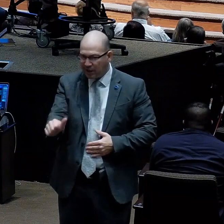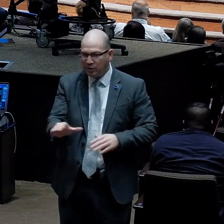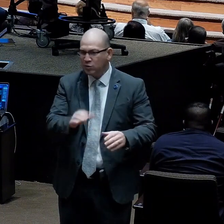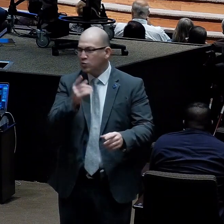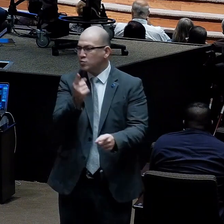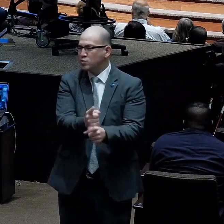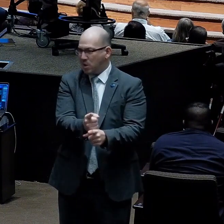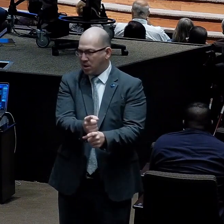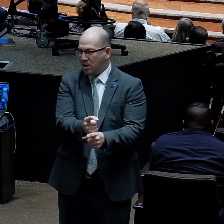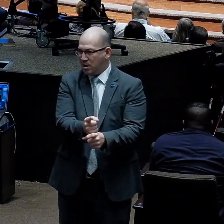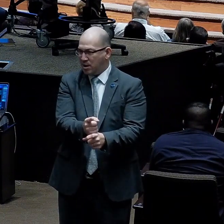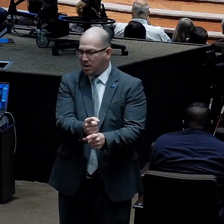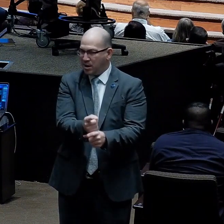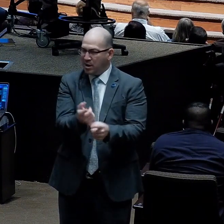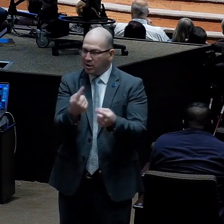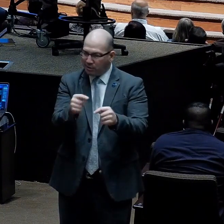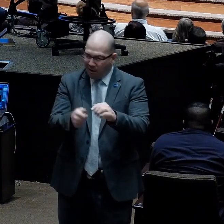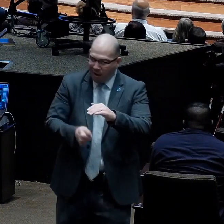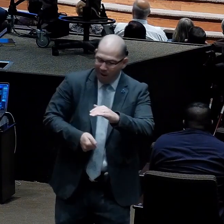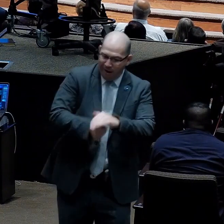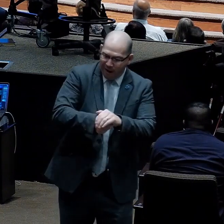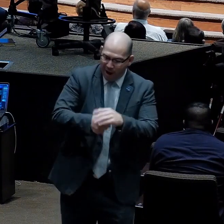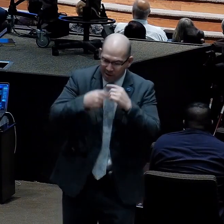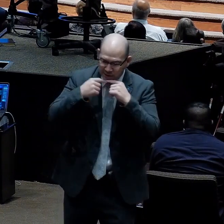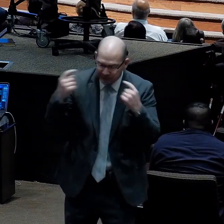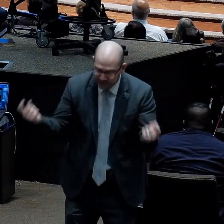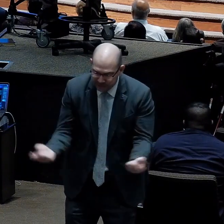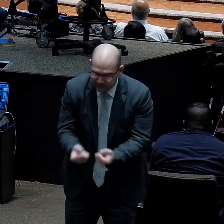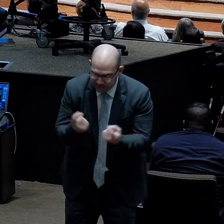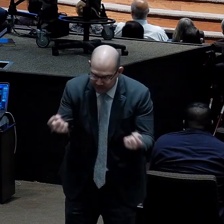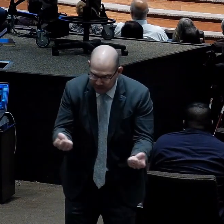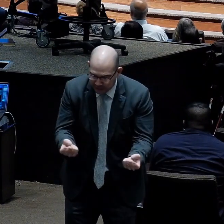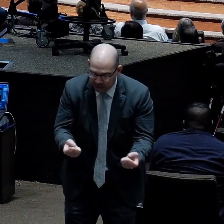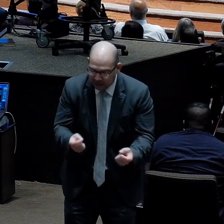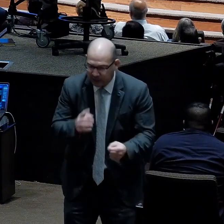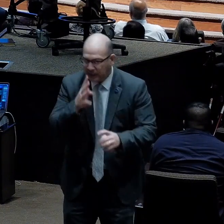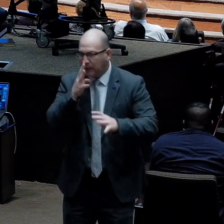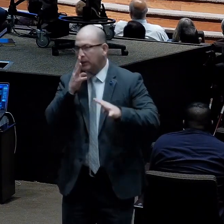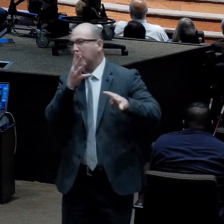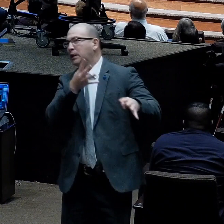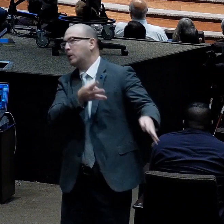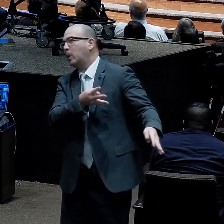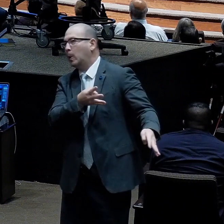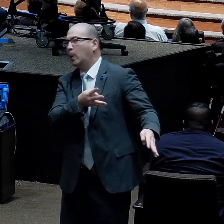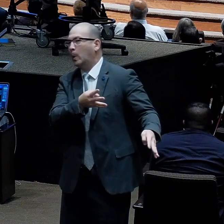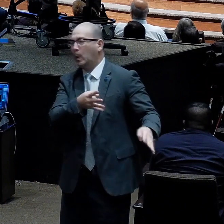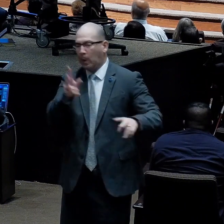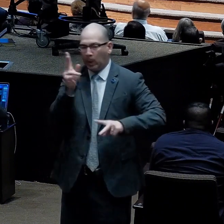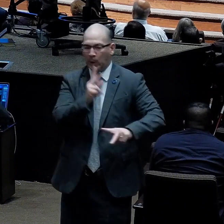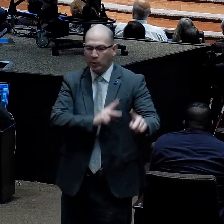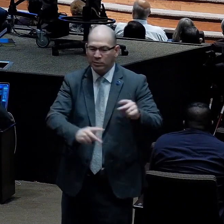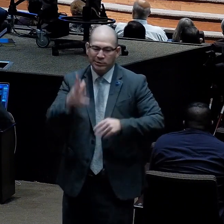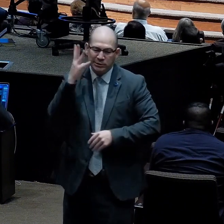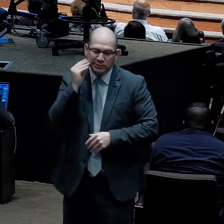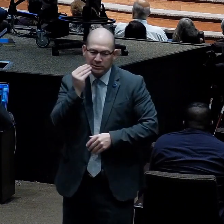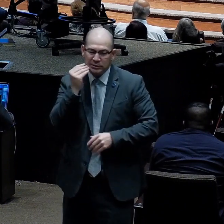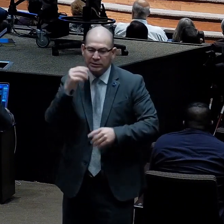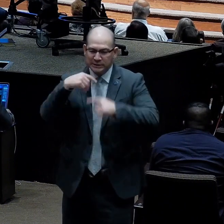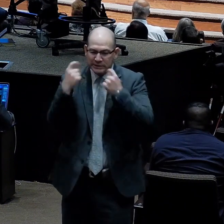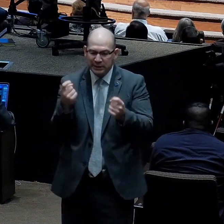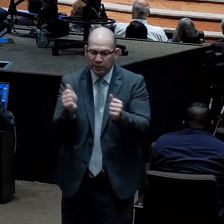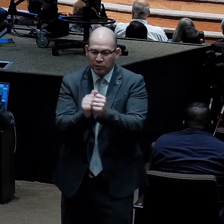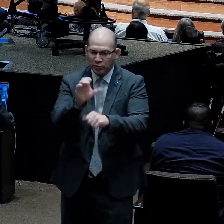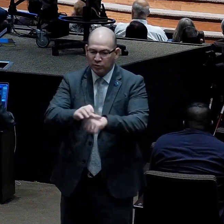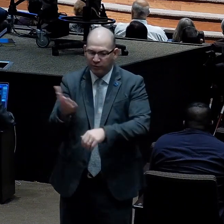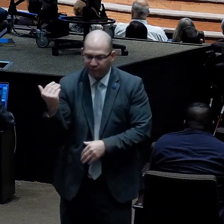keeping their image that they just kind of disregarded the victim in the process. And what does it do? It hurts the testimony of